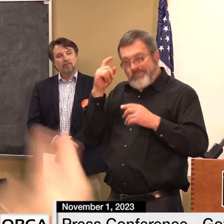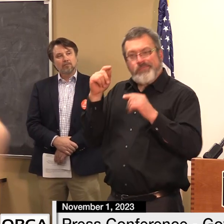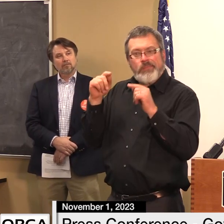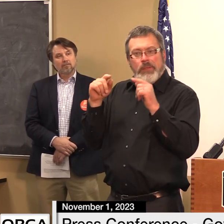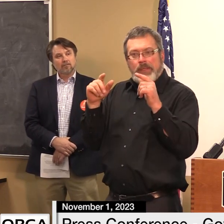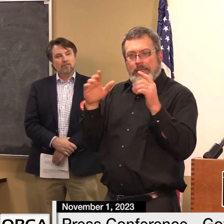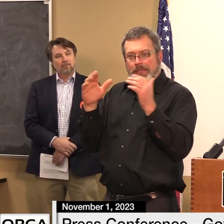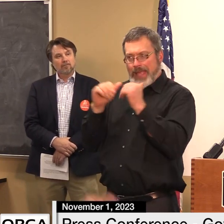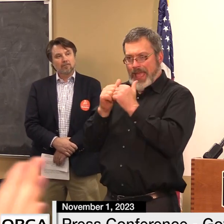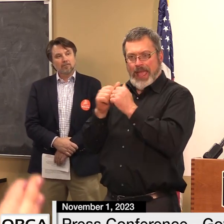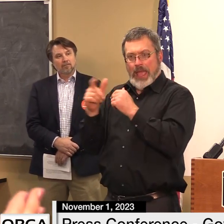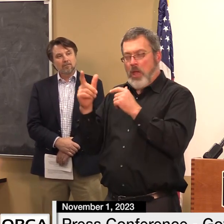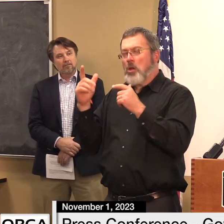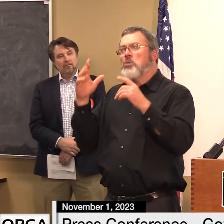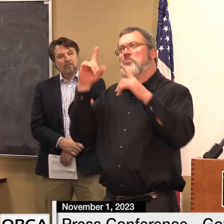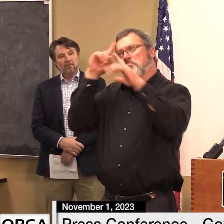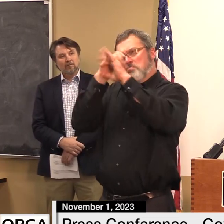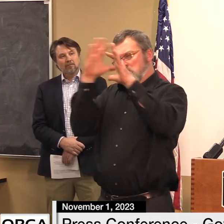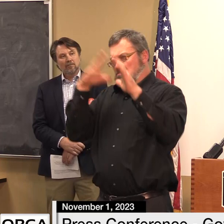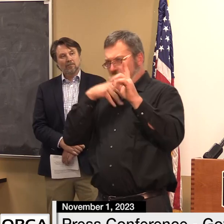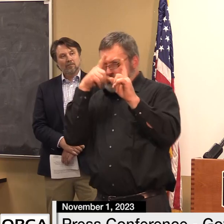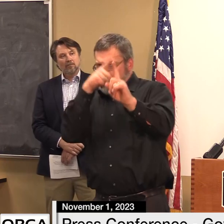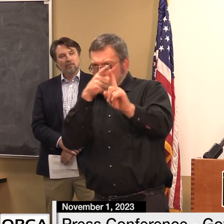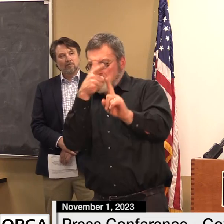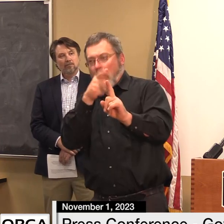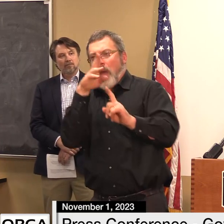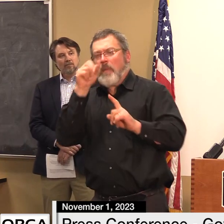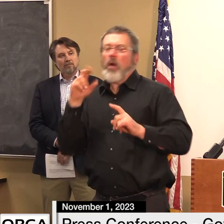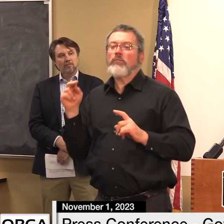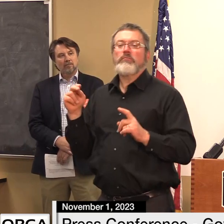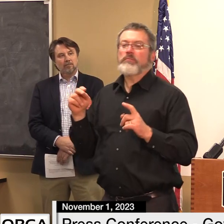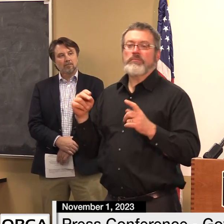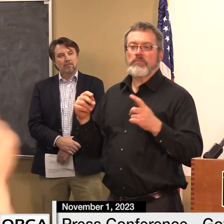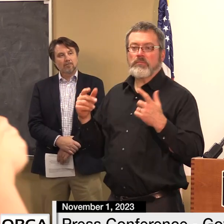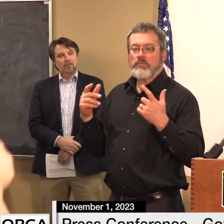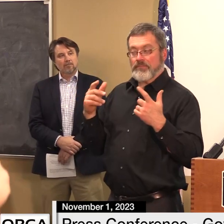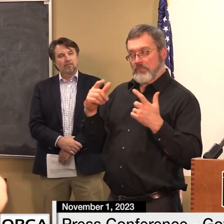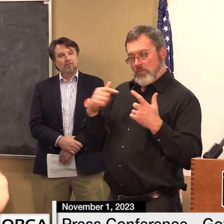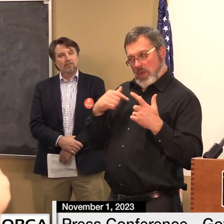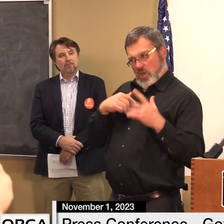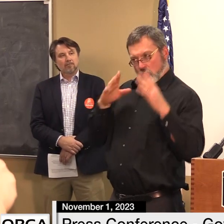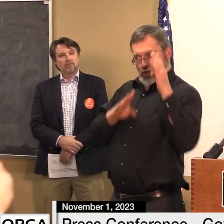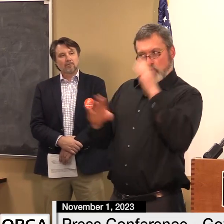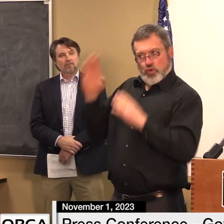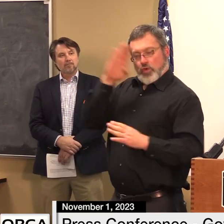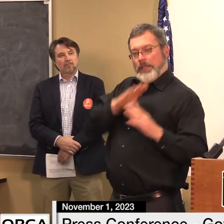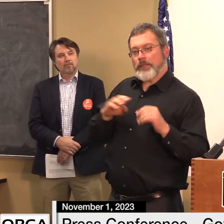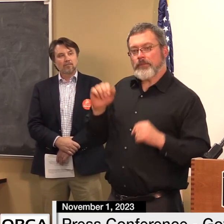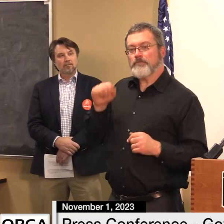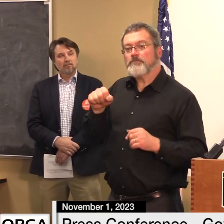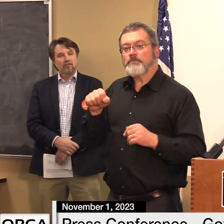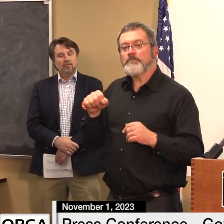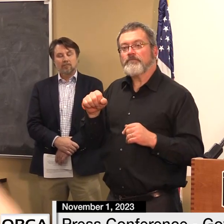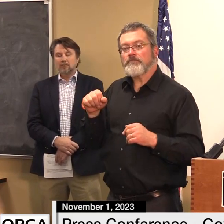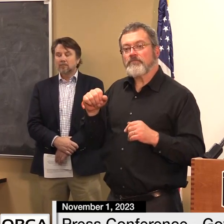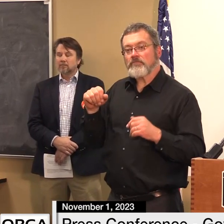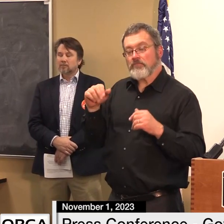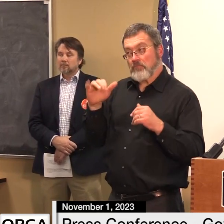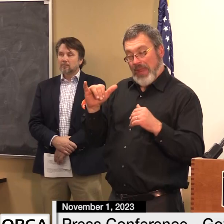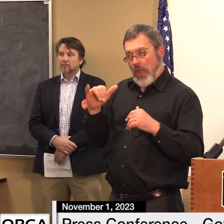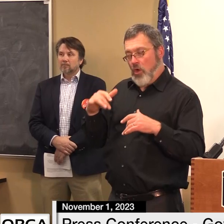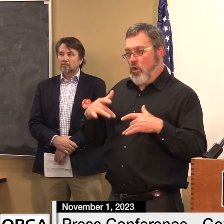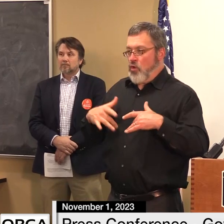out, so again, concerning, but thankfully no one was hurt. Is